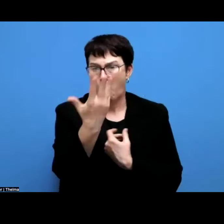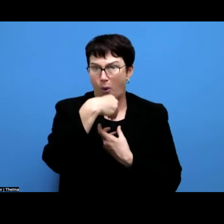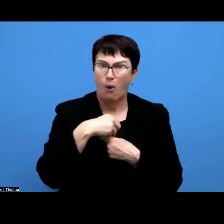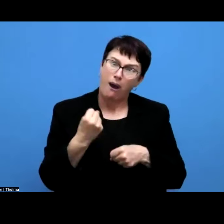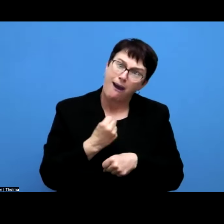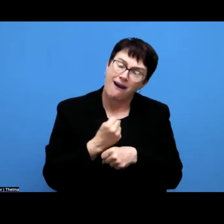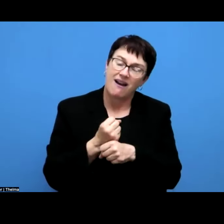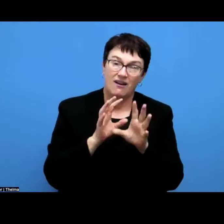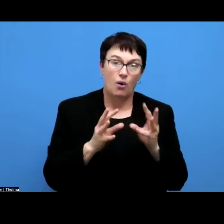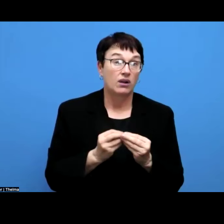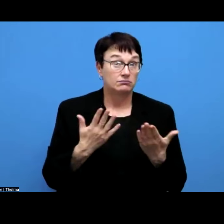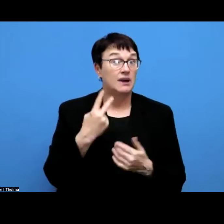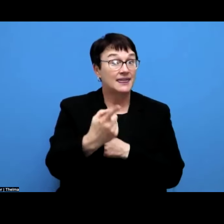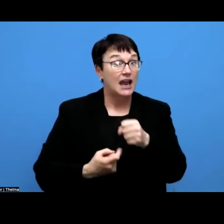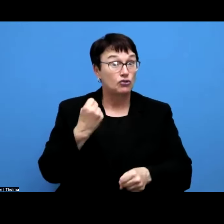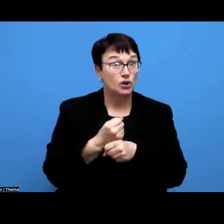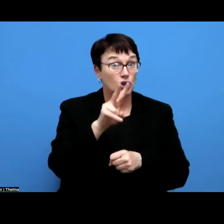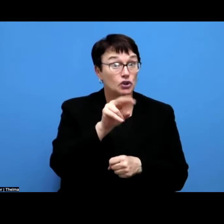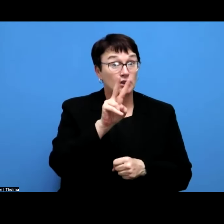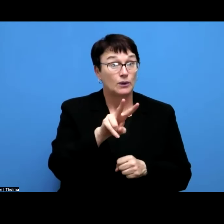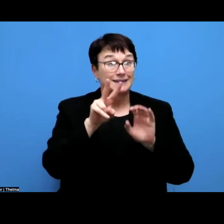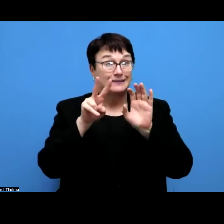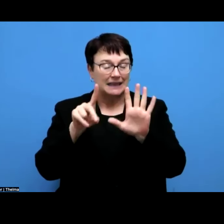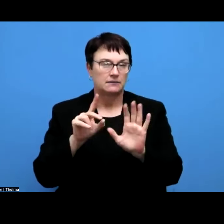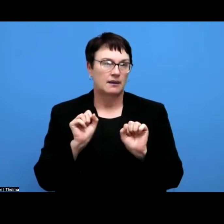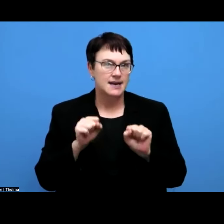thematic areas, so please follow